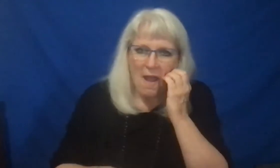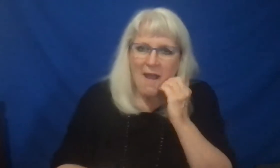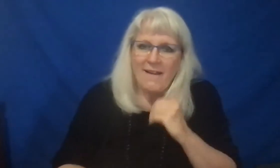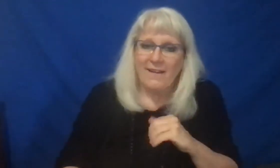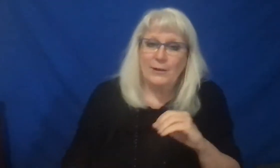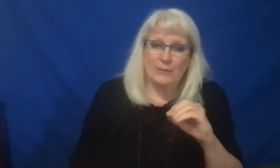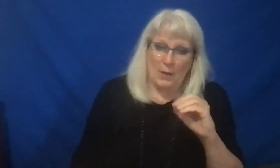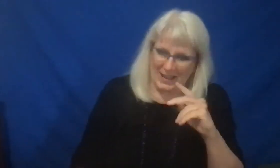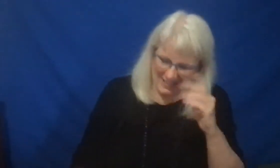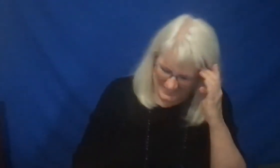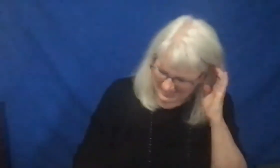It makes me want to cry because,